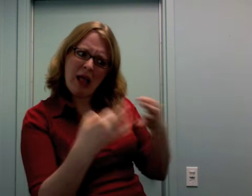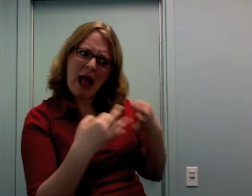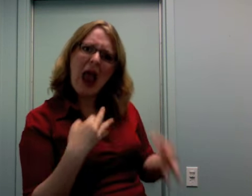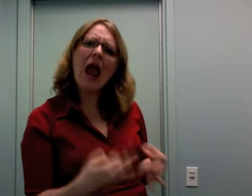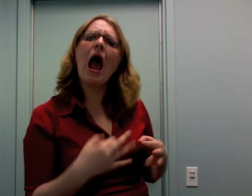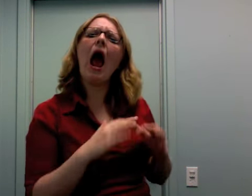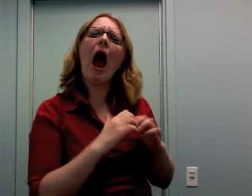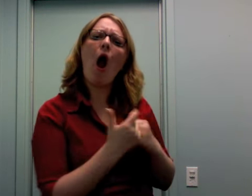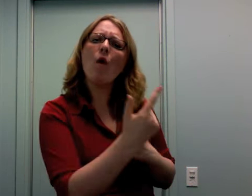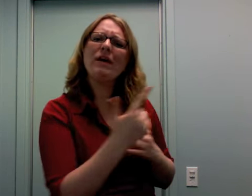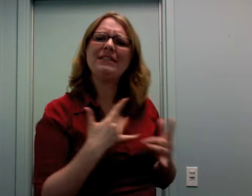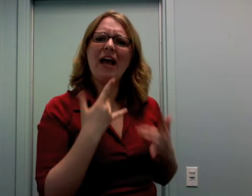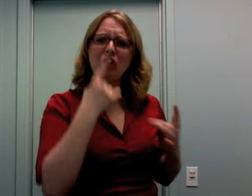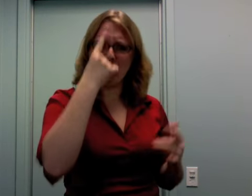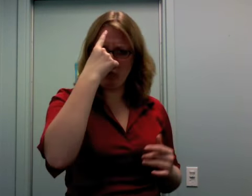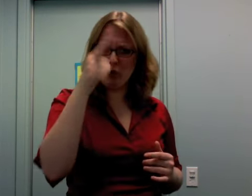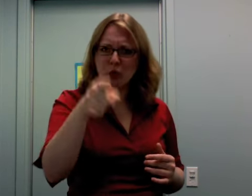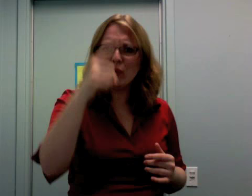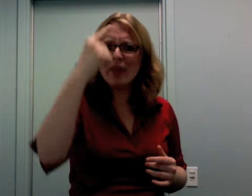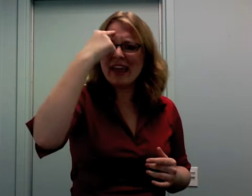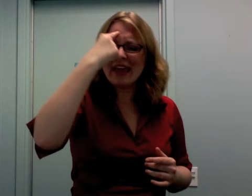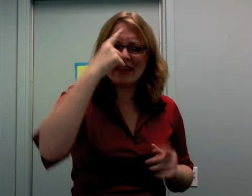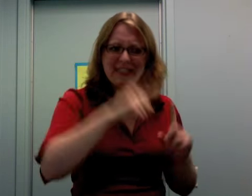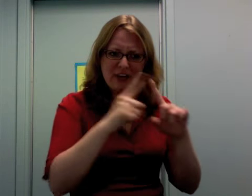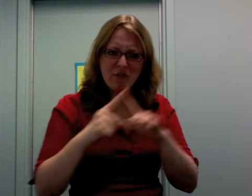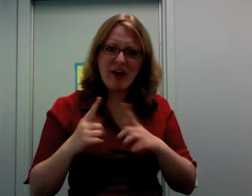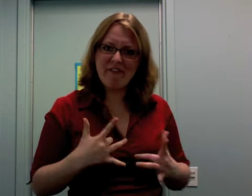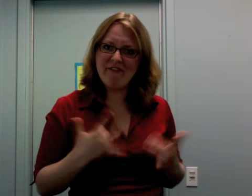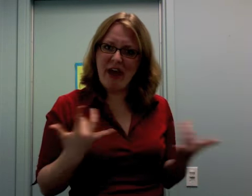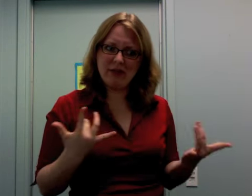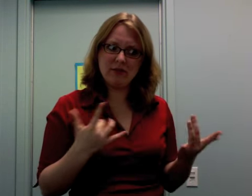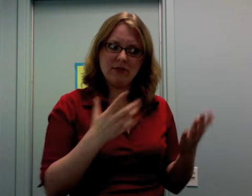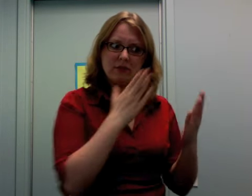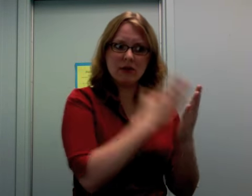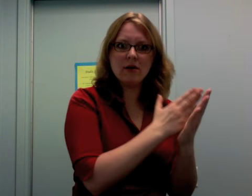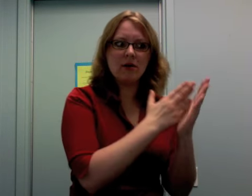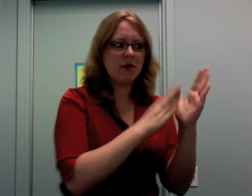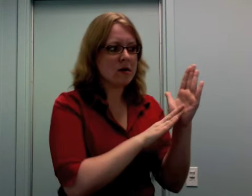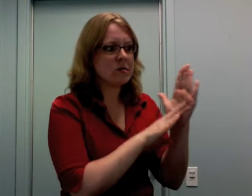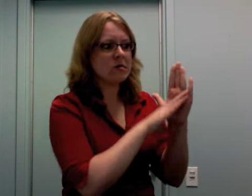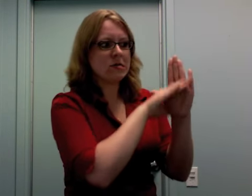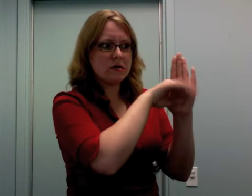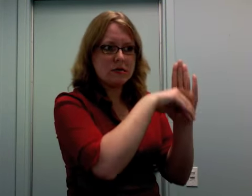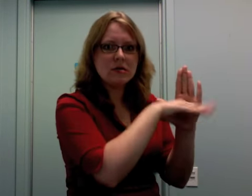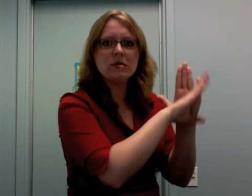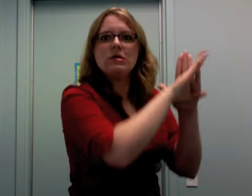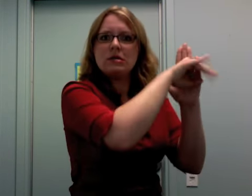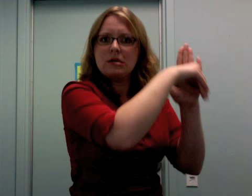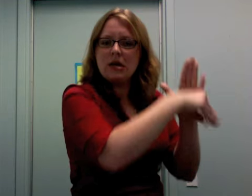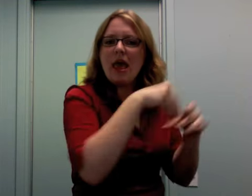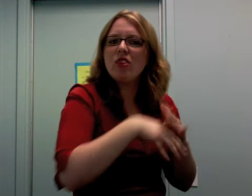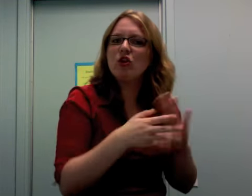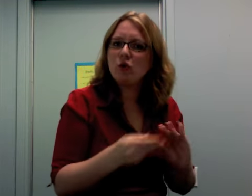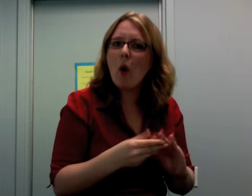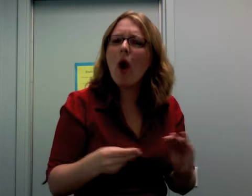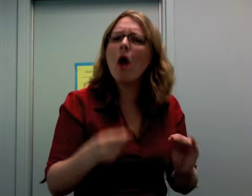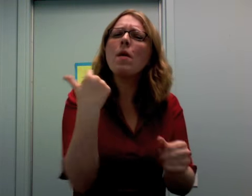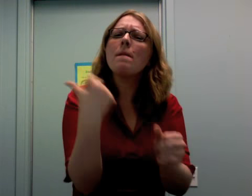think these events were in the story. Now remember the graph that we just did.